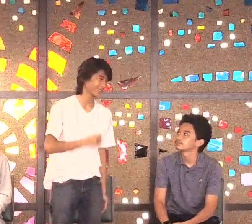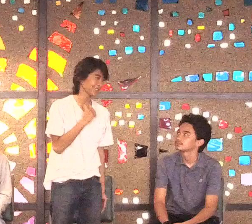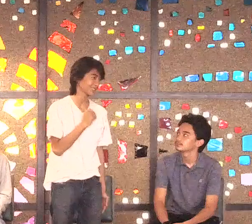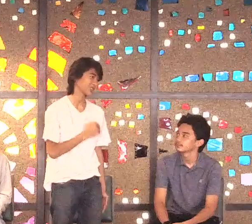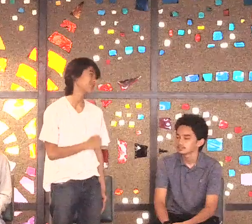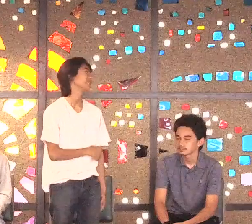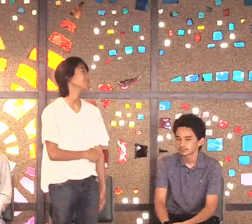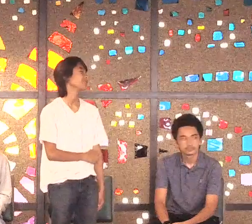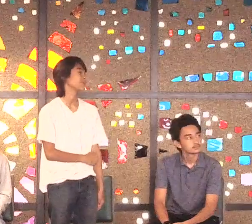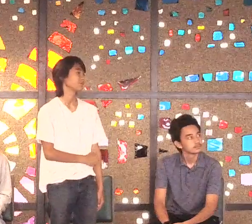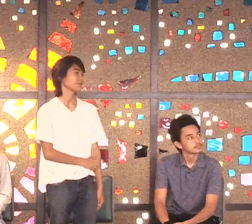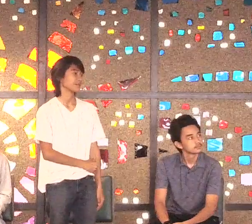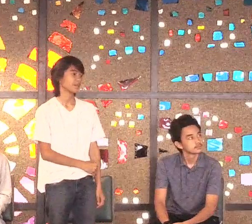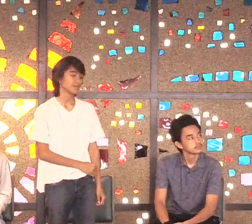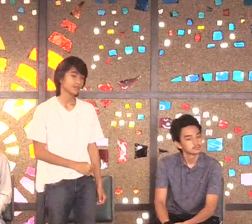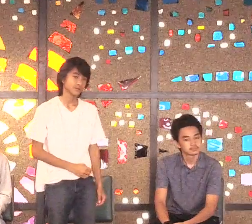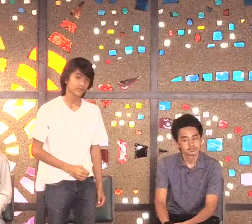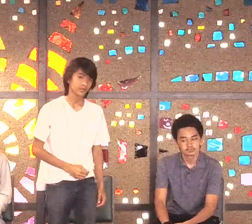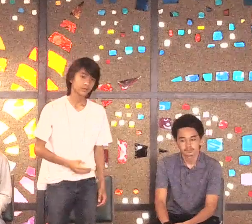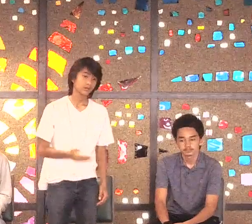I don't think so.